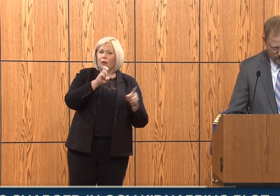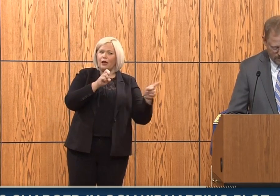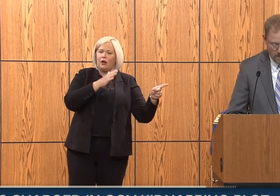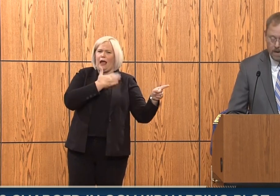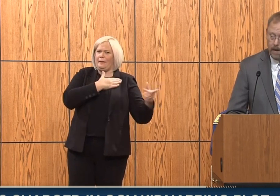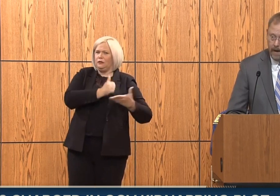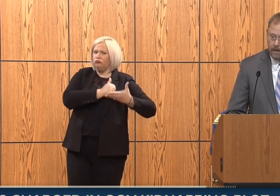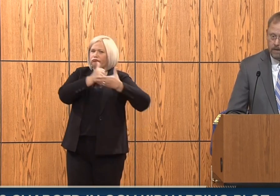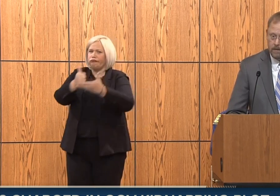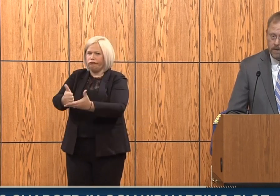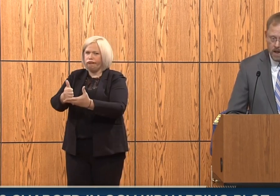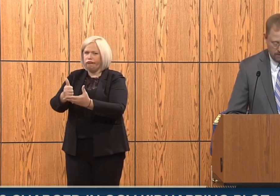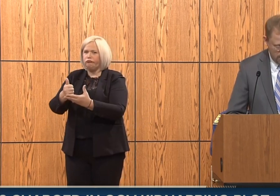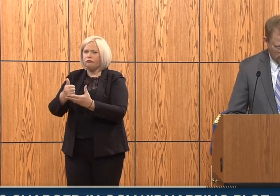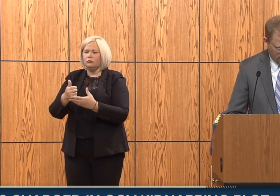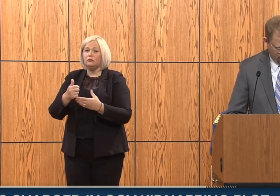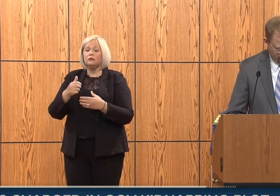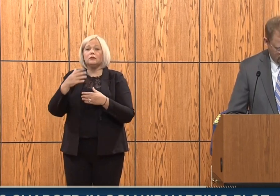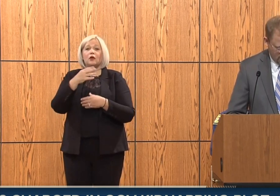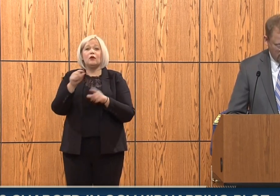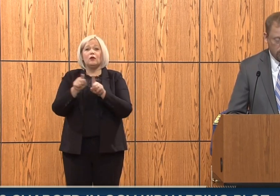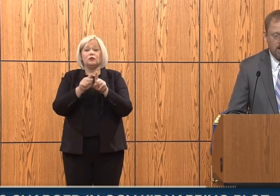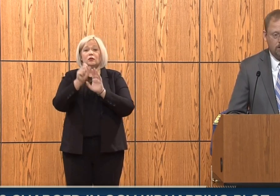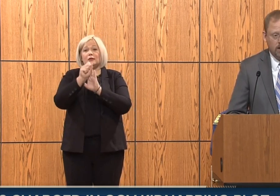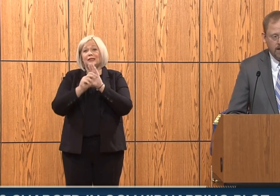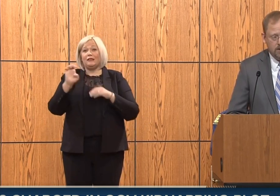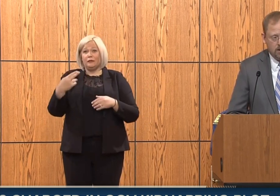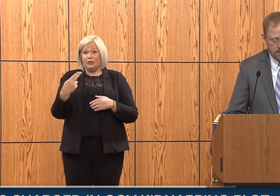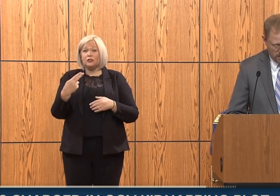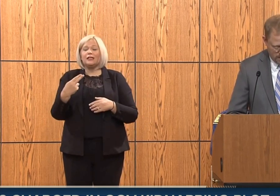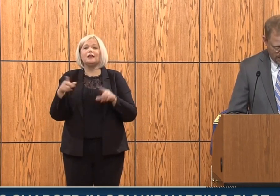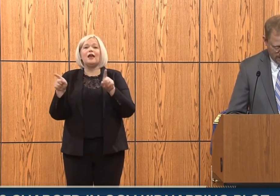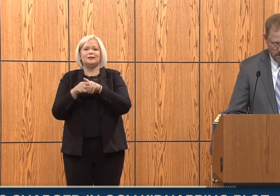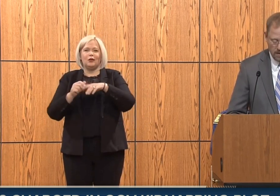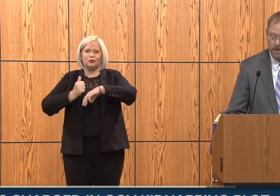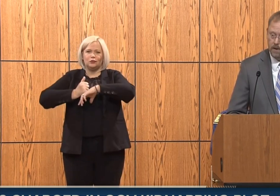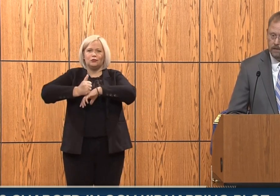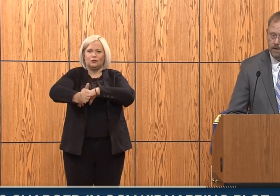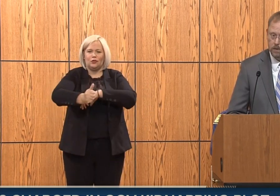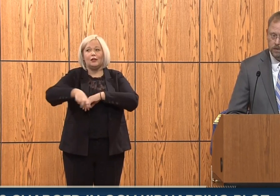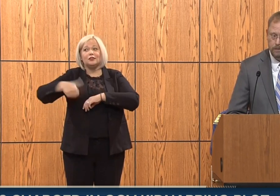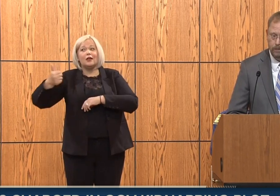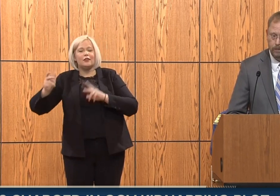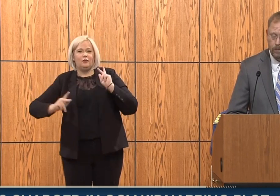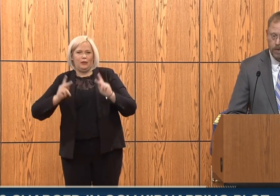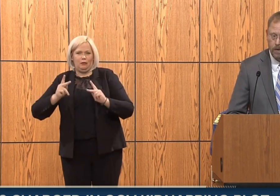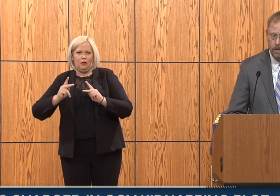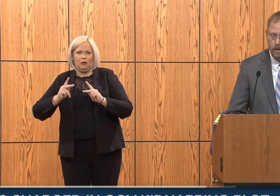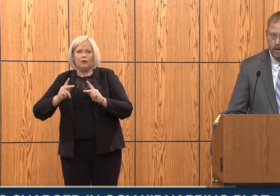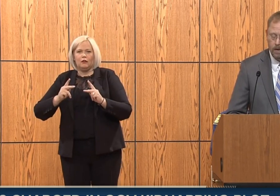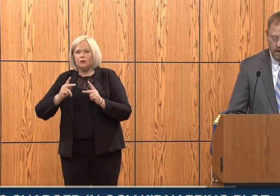assisting. And the state of Michigan has brought related charges against other individuals.